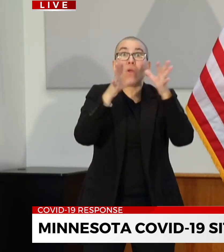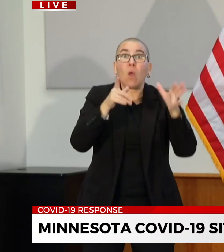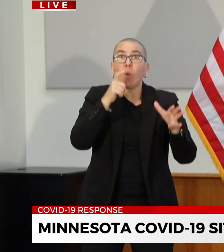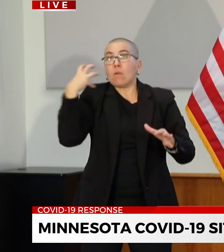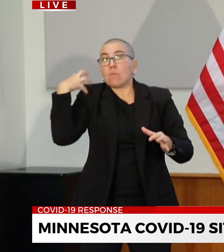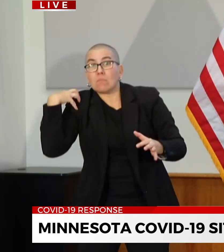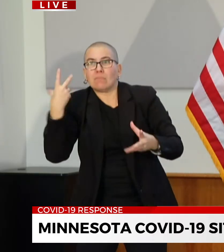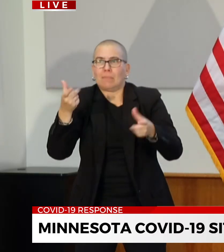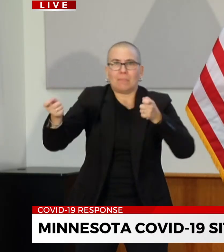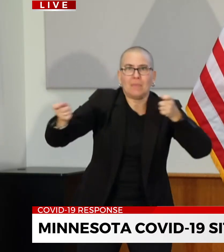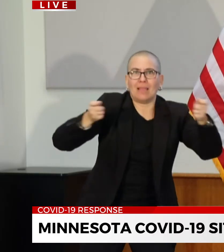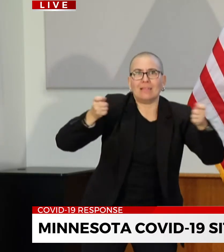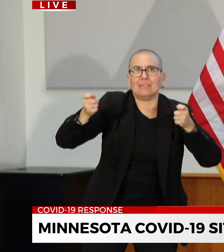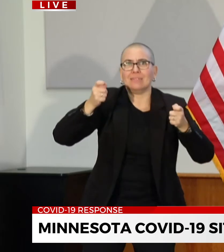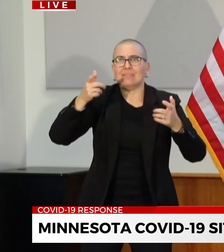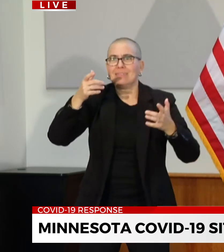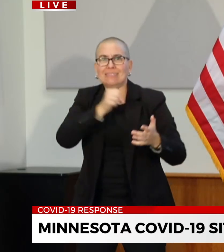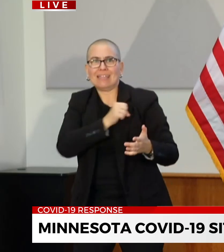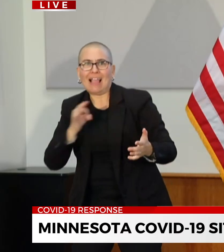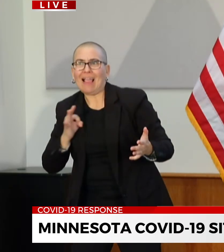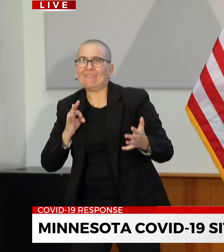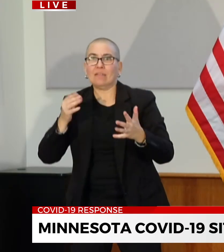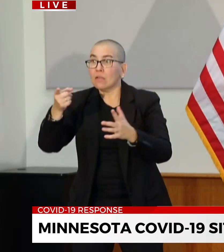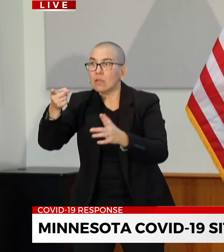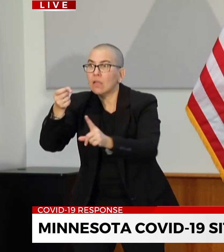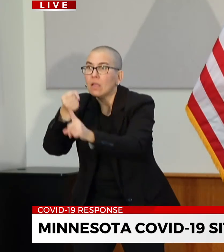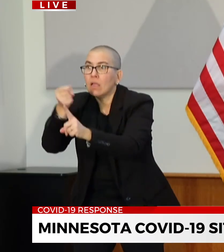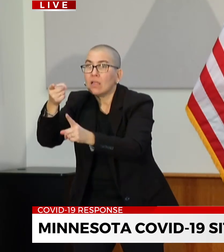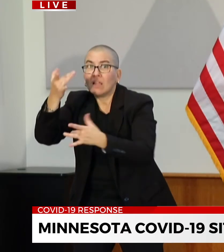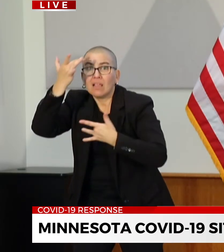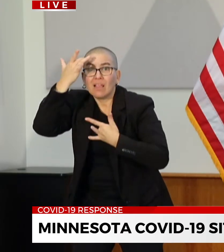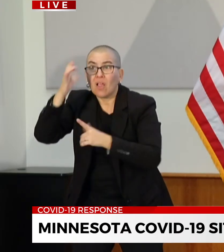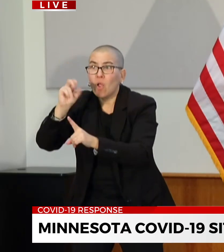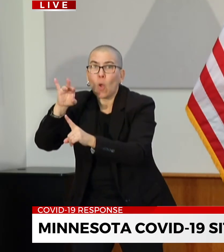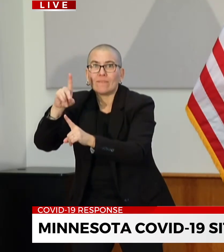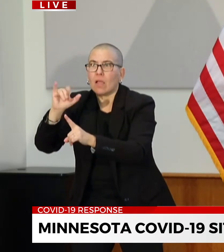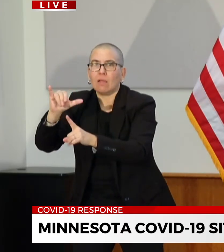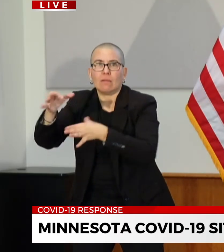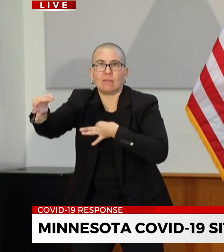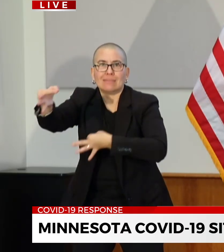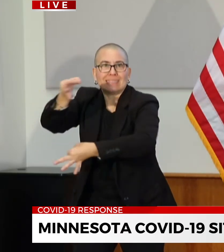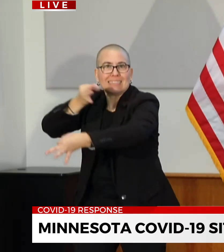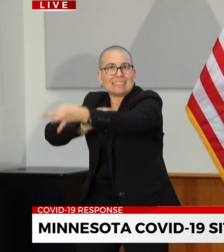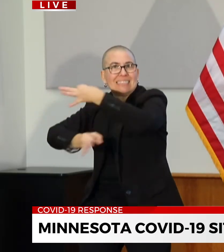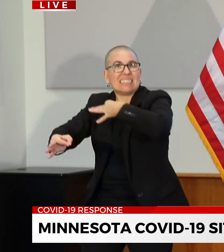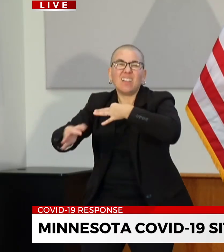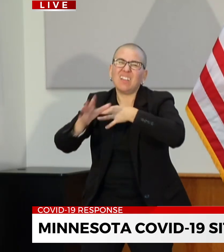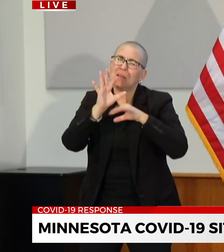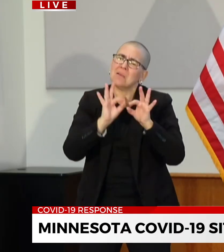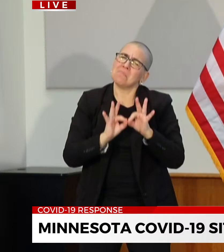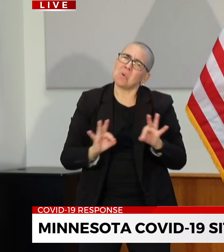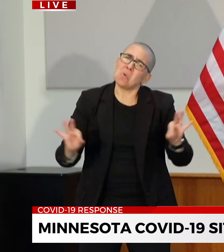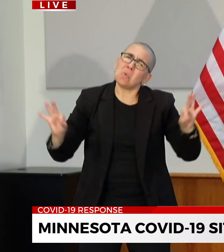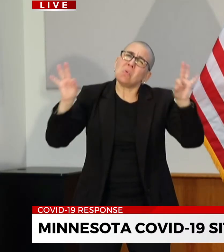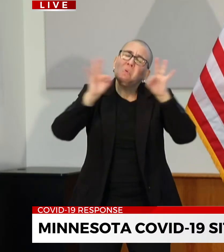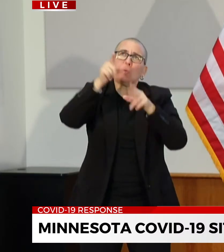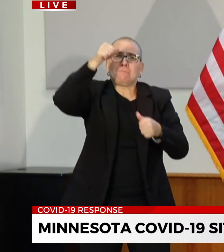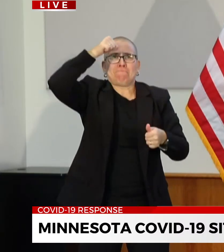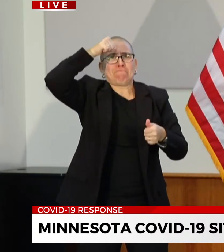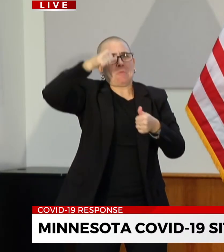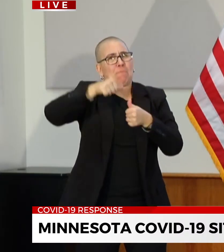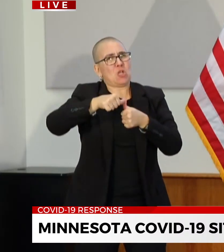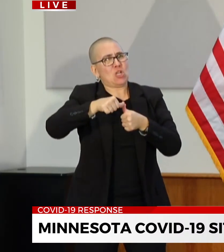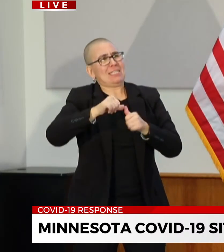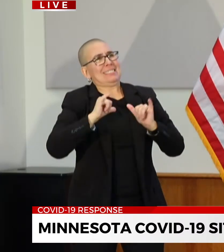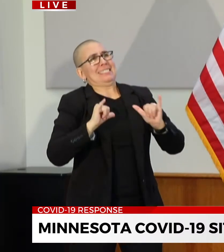or exposed and having to stay out of work. And typically, and this is important, they're not getting sick or exposed because they work in